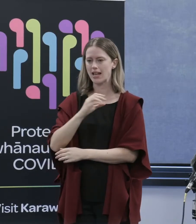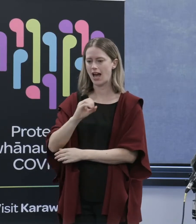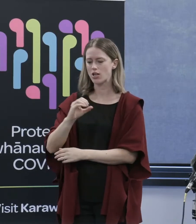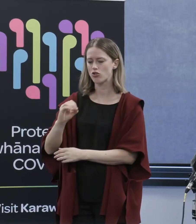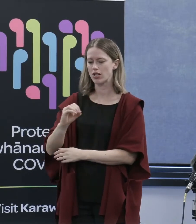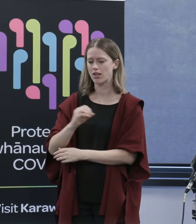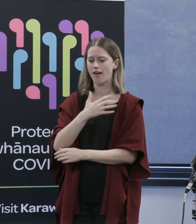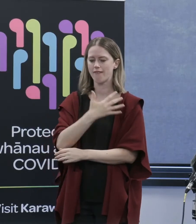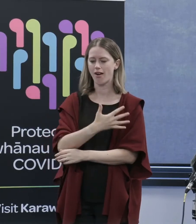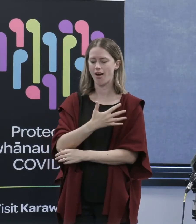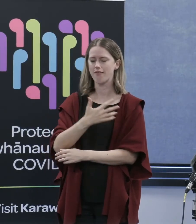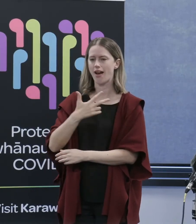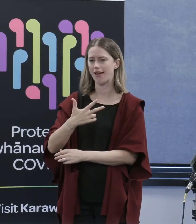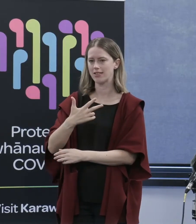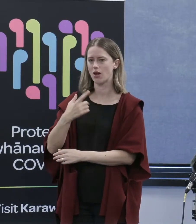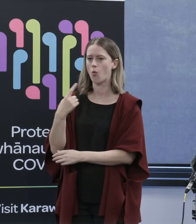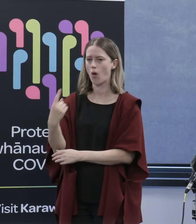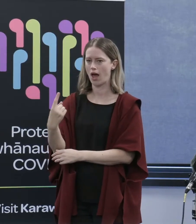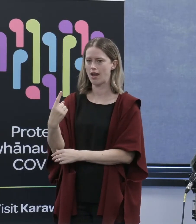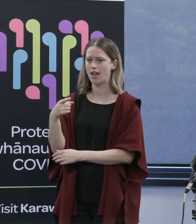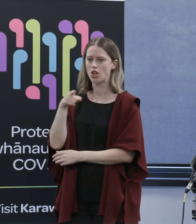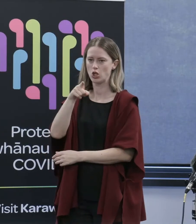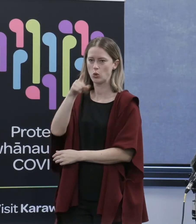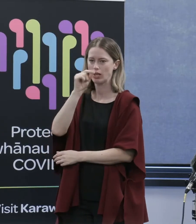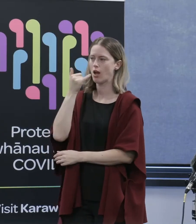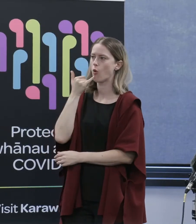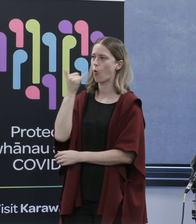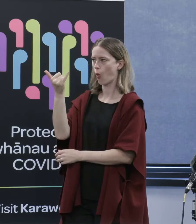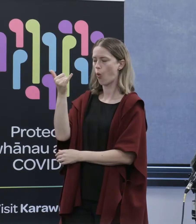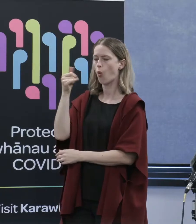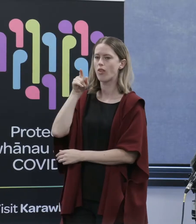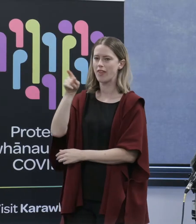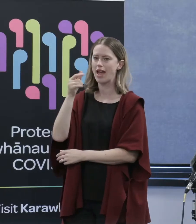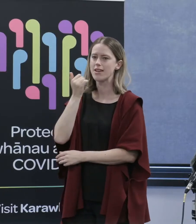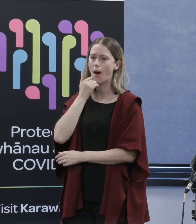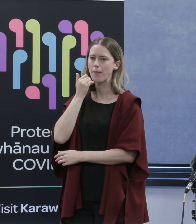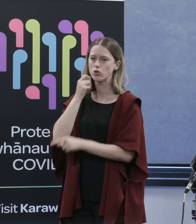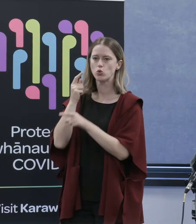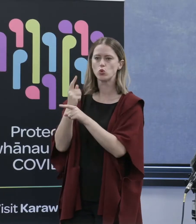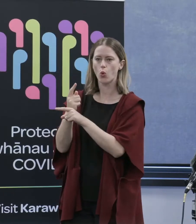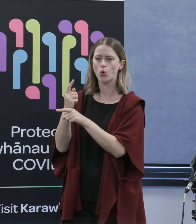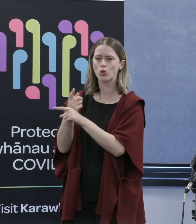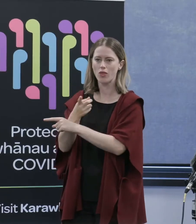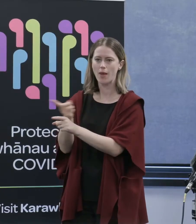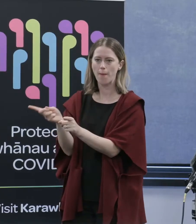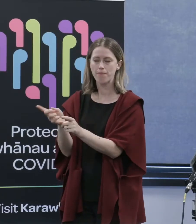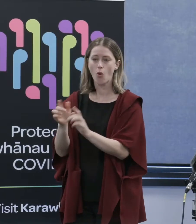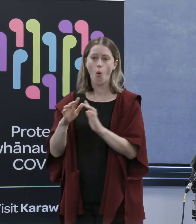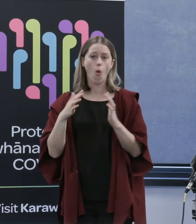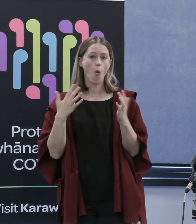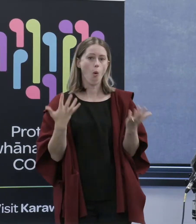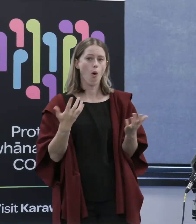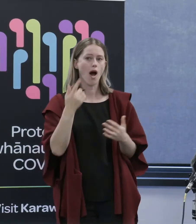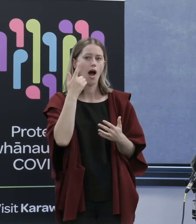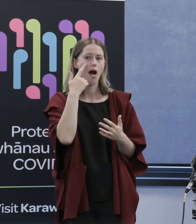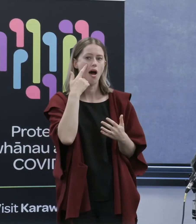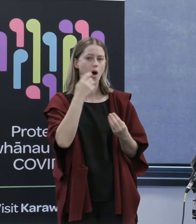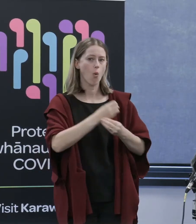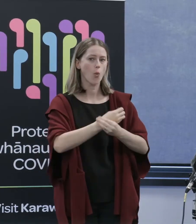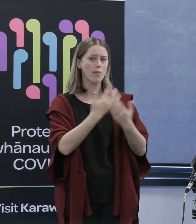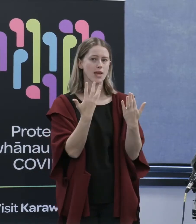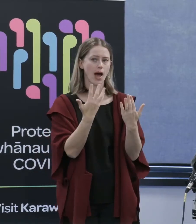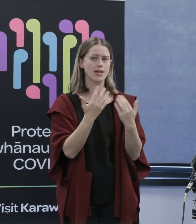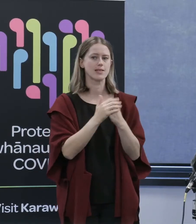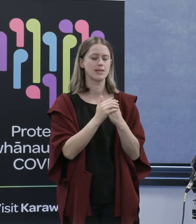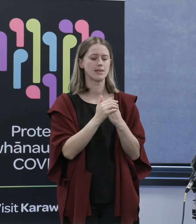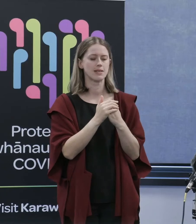800 581. That's 0800 800 581. Or you can log into the website